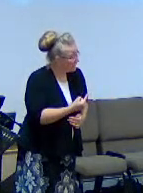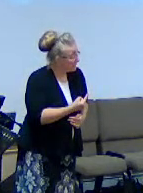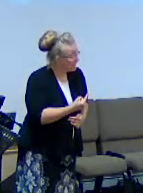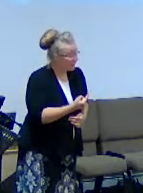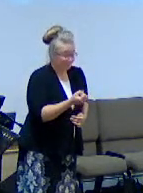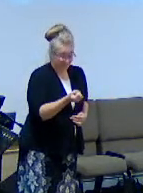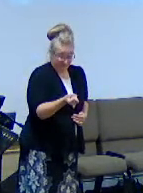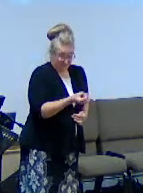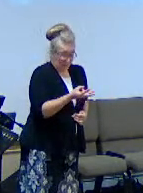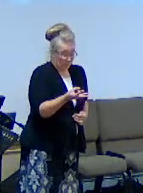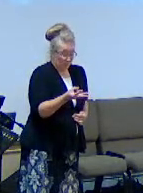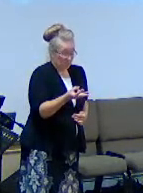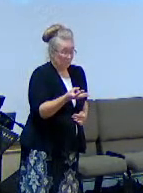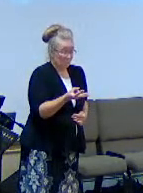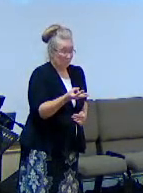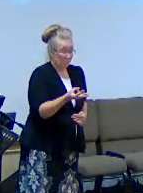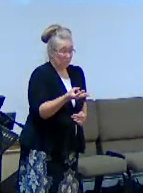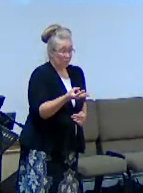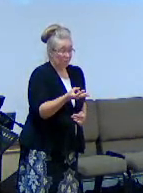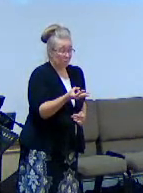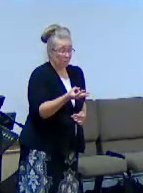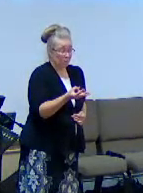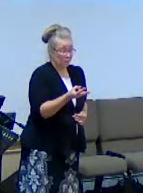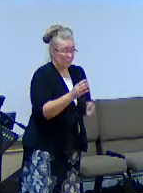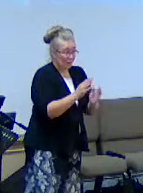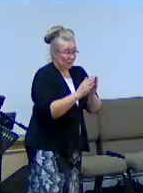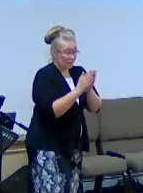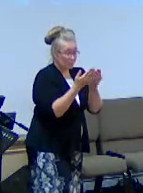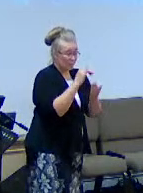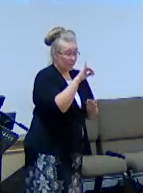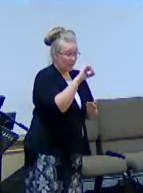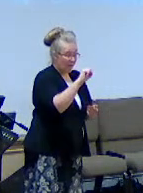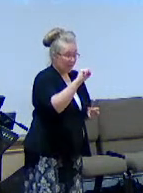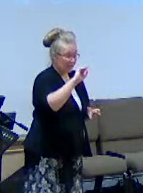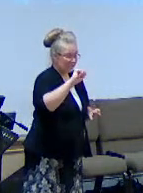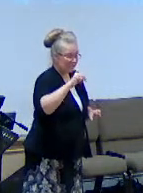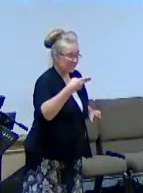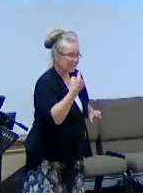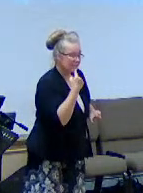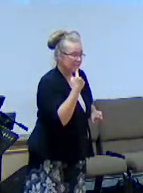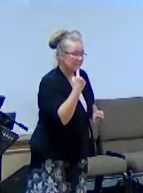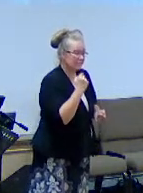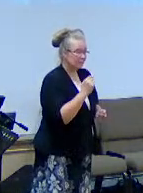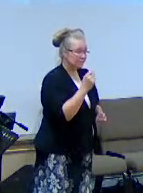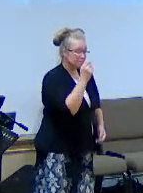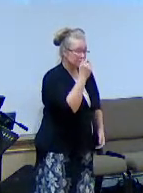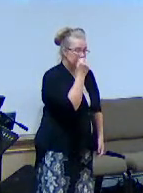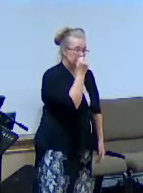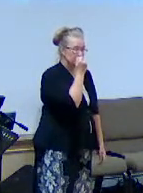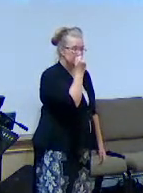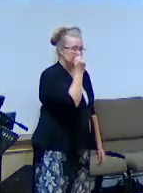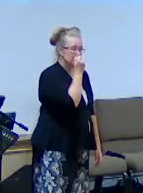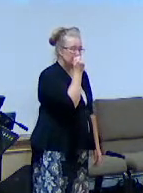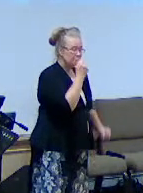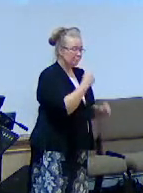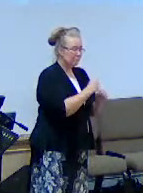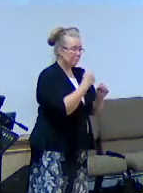Very few and far between. As a matter of fact, the book of Isaiah says he opened not his mouth, but he made himself